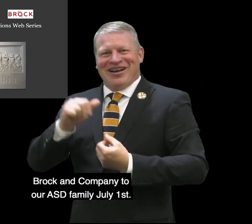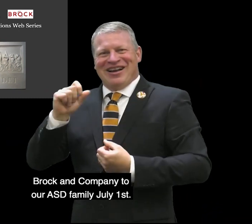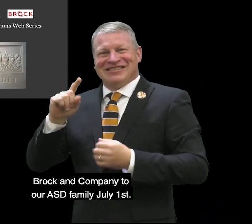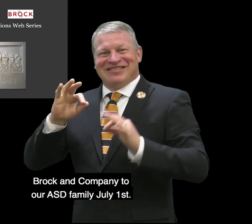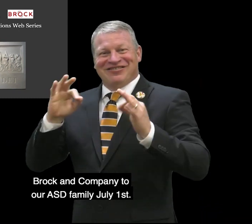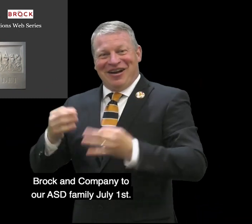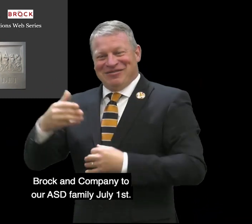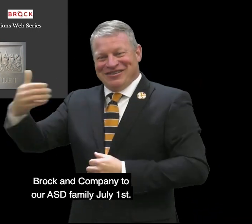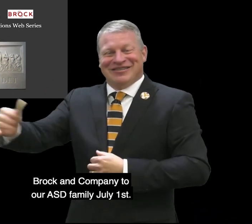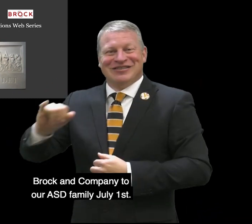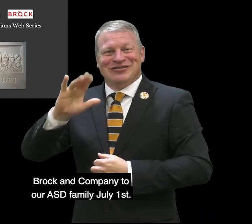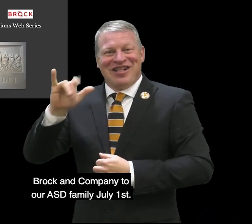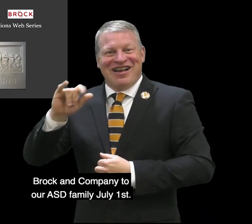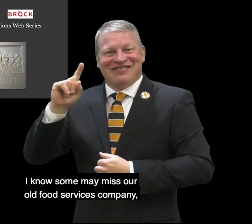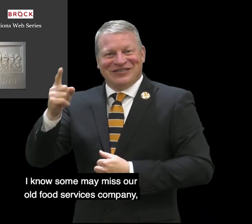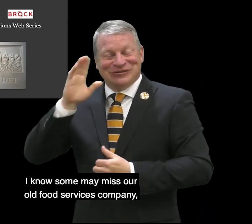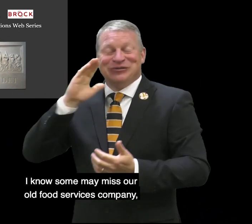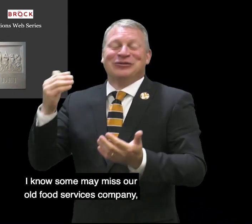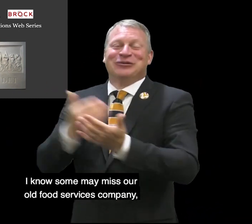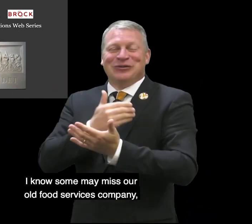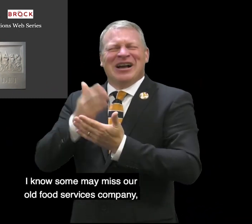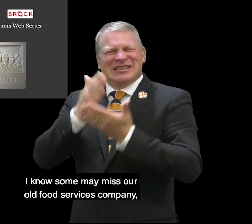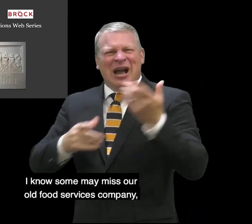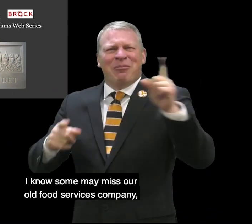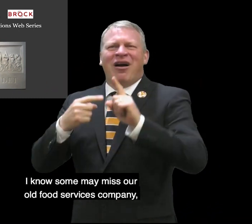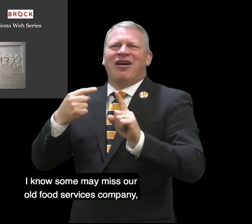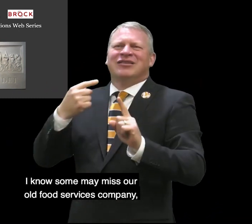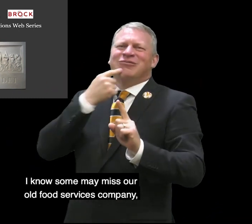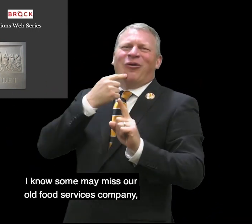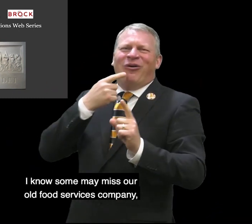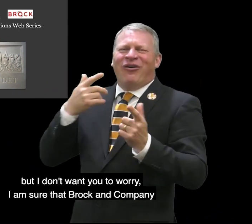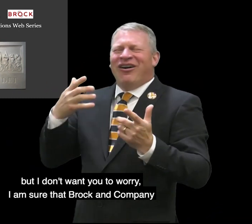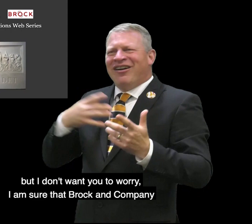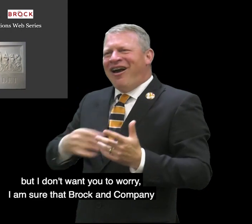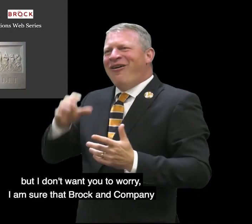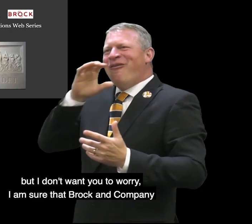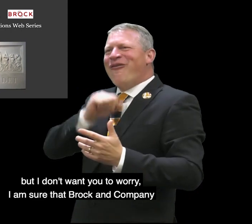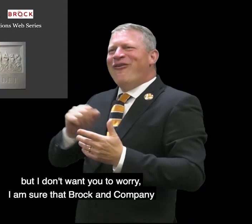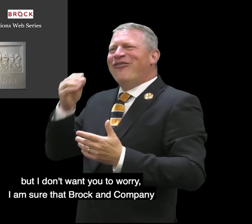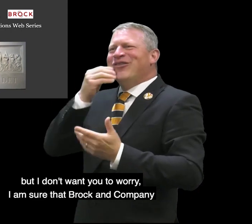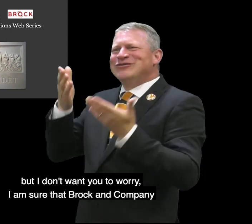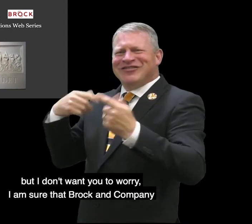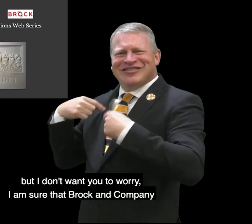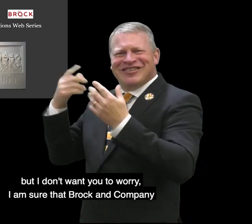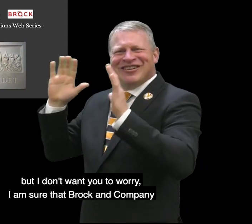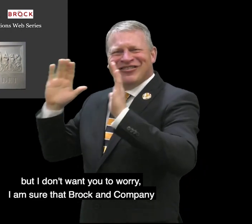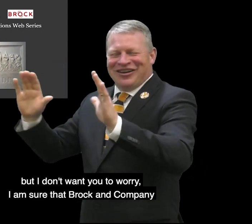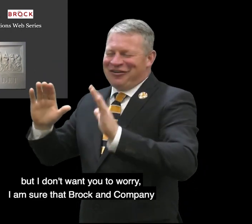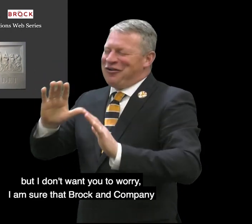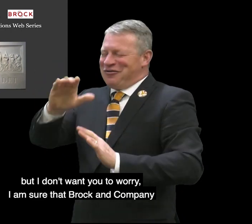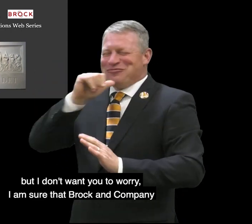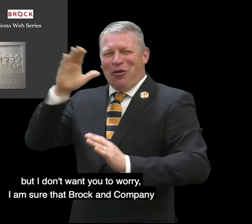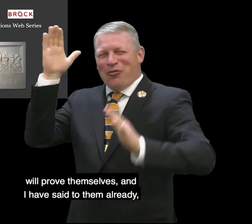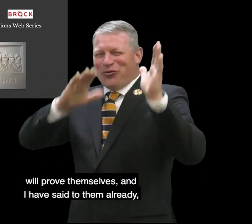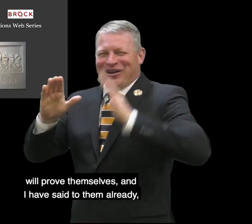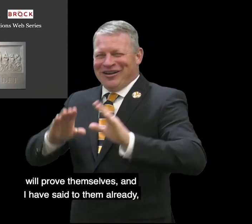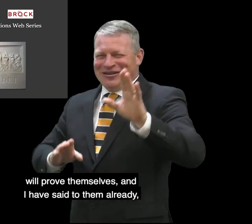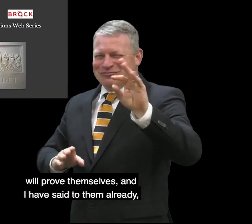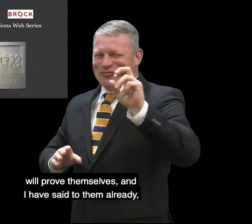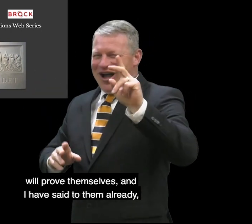ASD family July 1st. I know some may miss our old food services company, but I don't want you to worry. I am sure the Brock